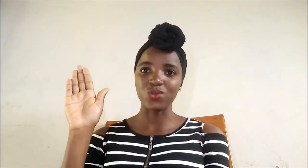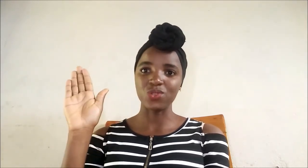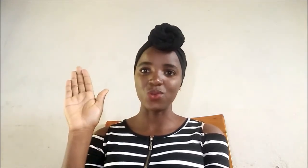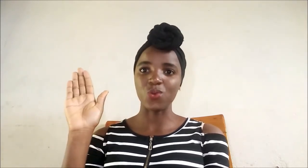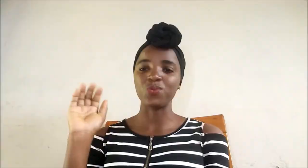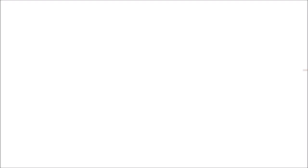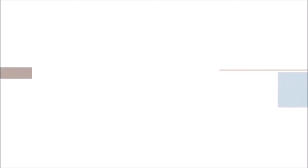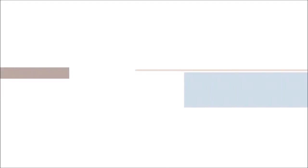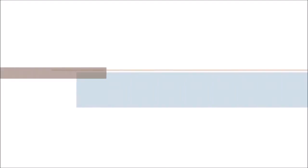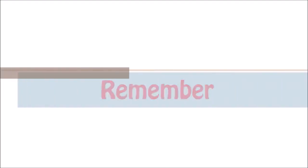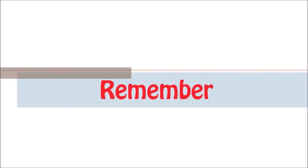know.